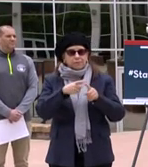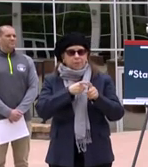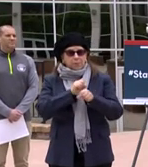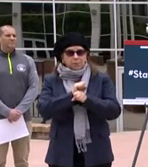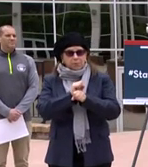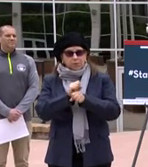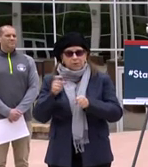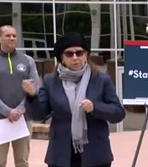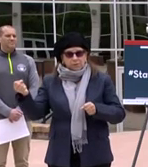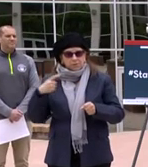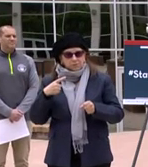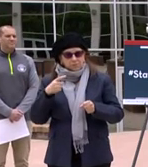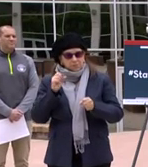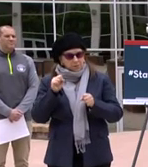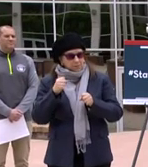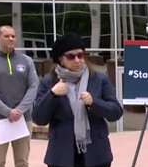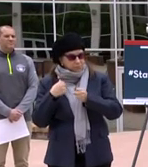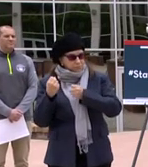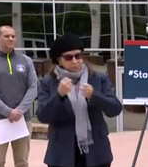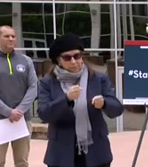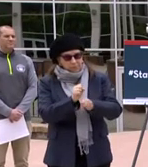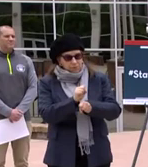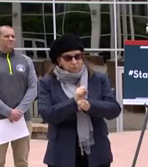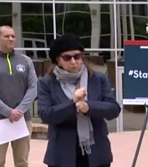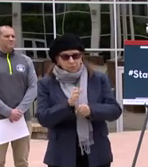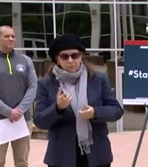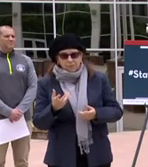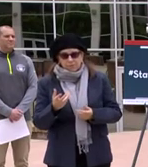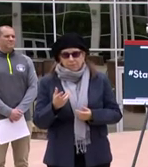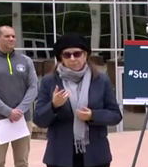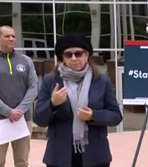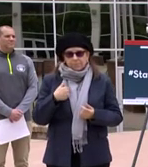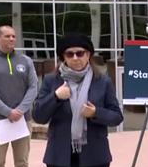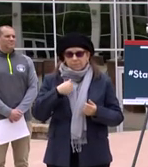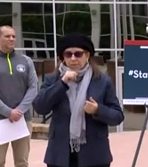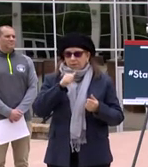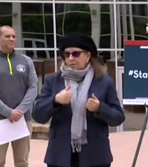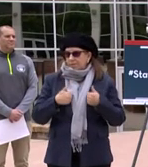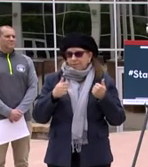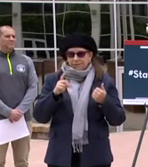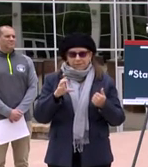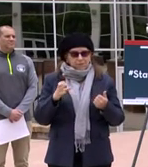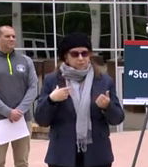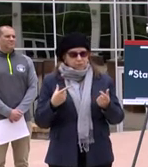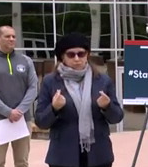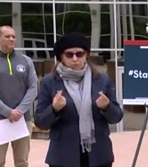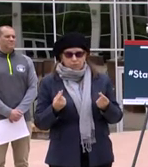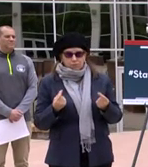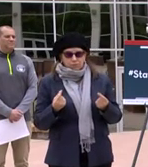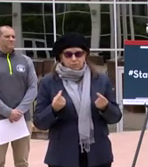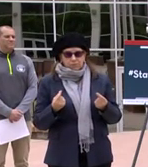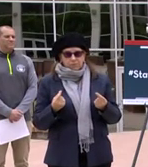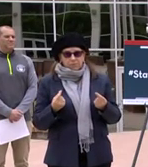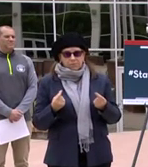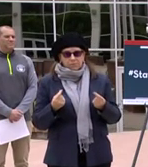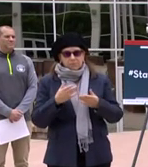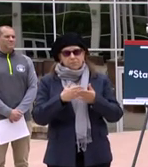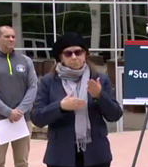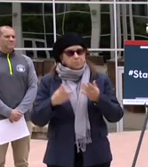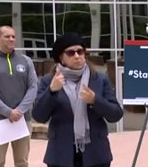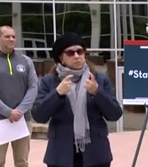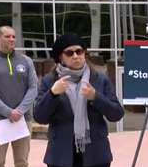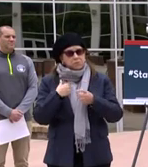does it mean for them, especially folks that don't live in D.C.? So that those are some of the ones that we've